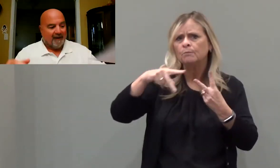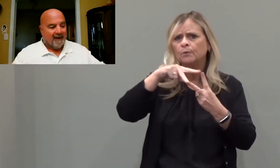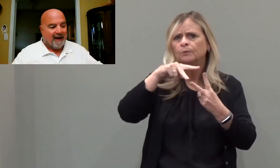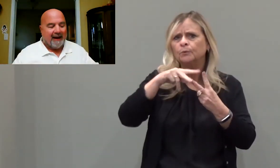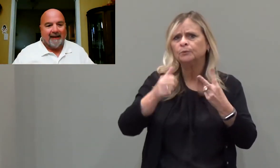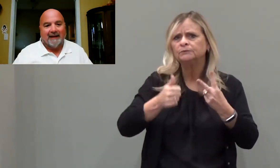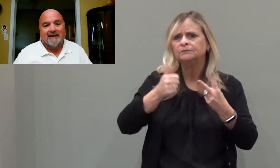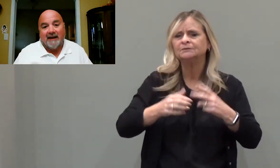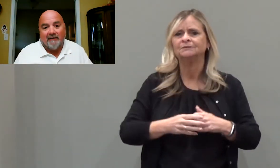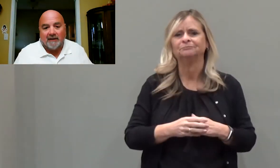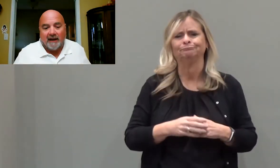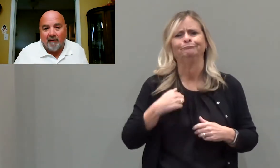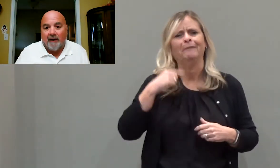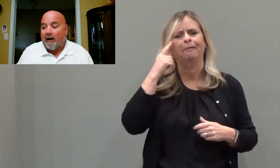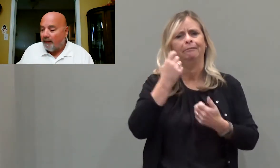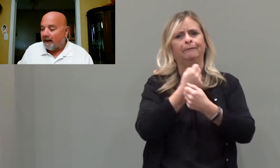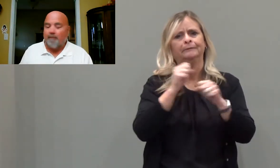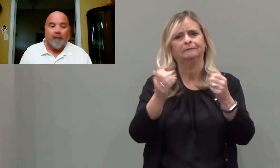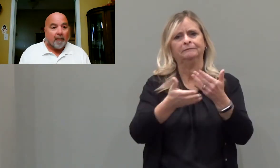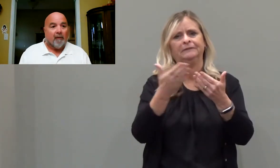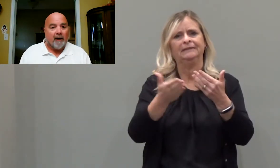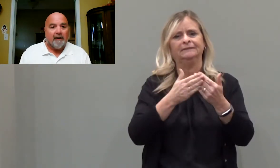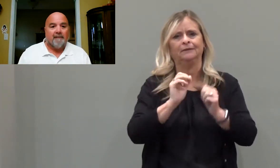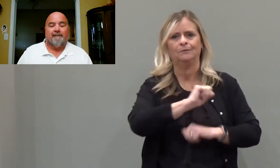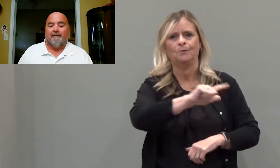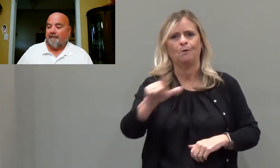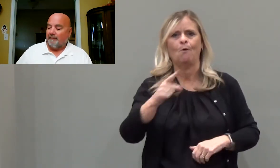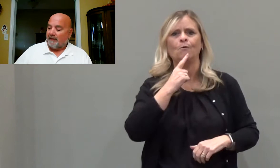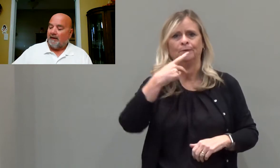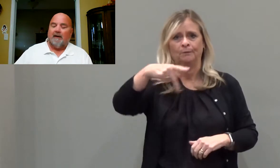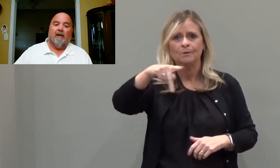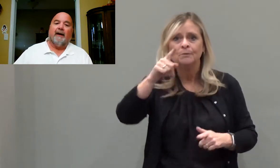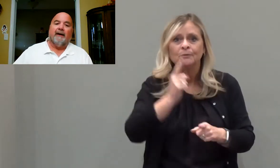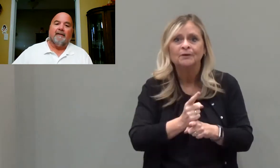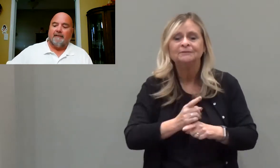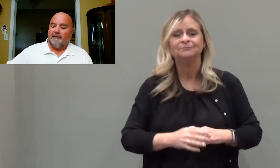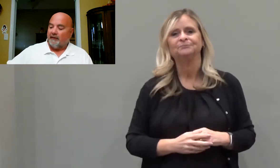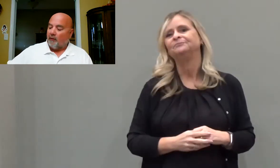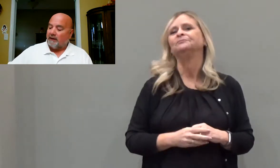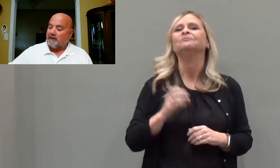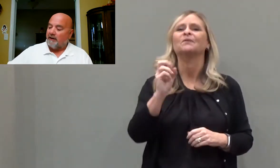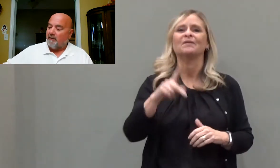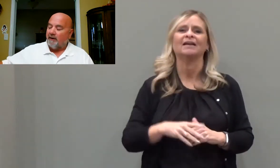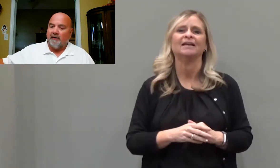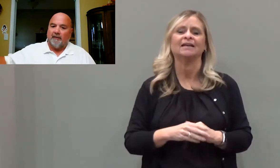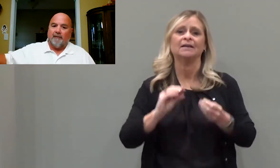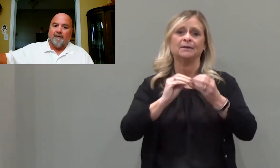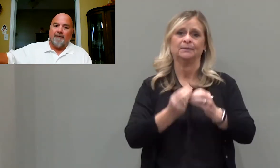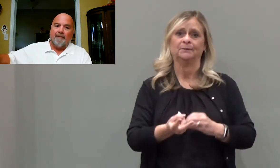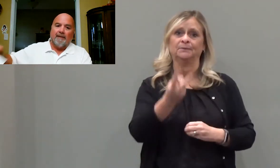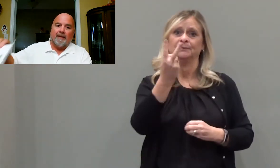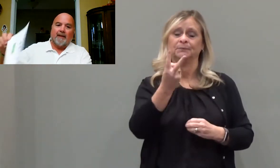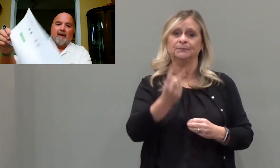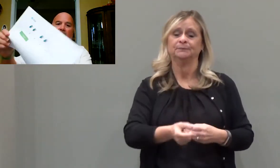Well, I think it's safe to say we all pick purple, right? Okay, question number two.